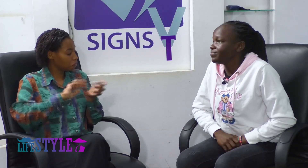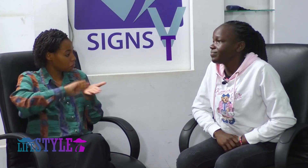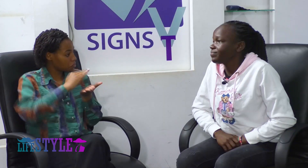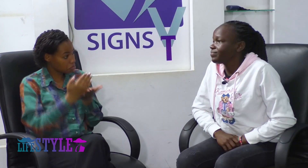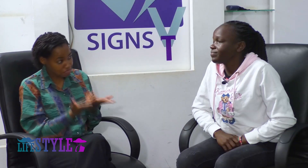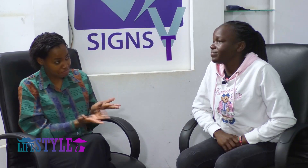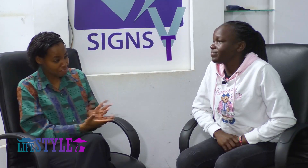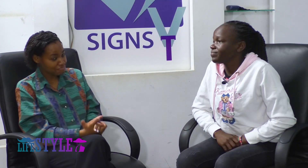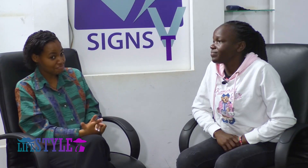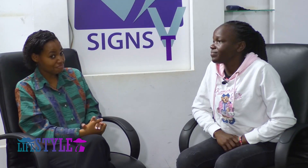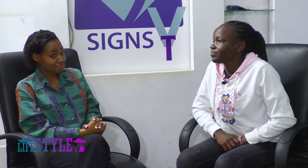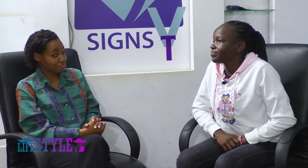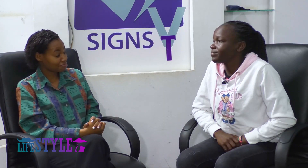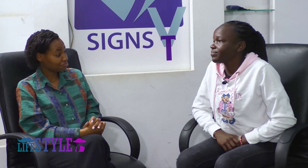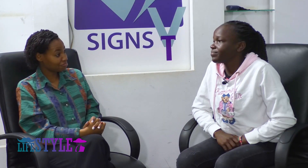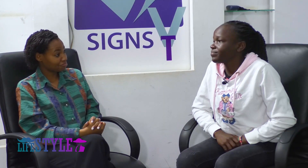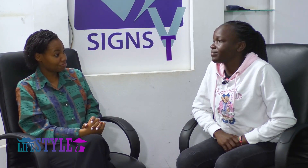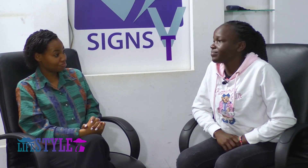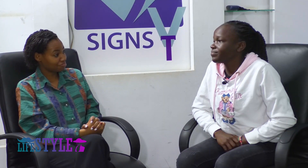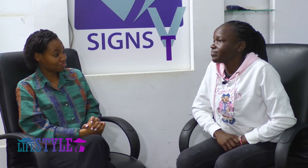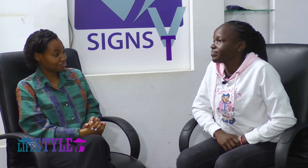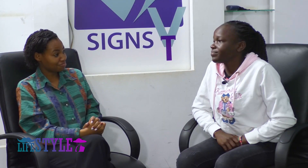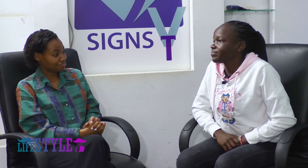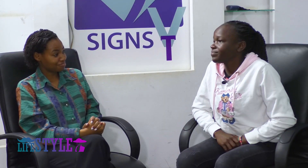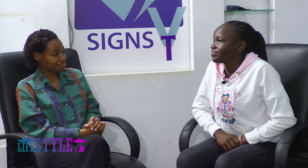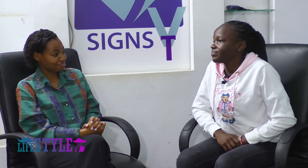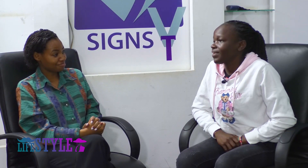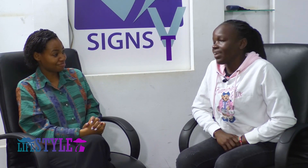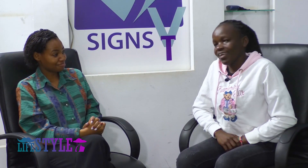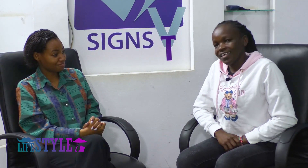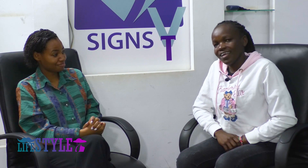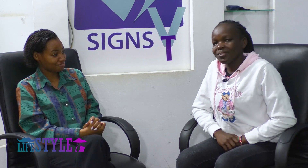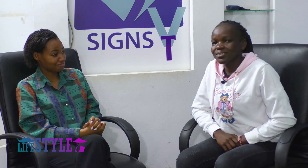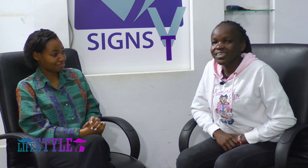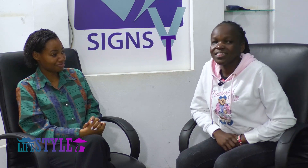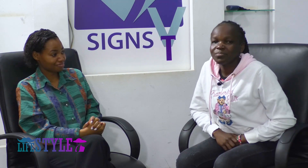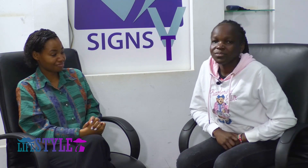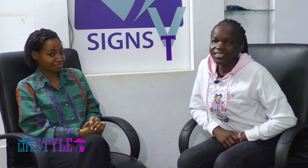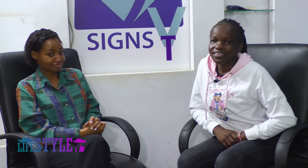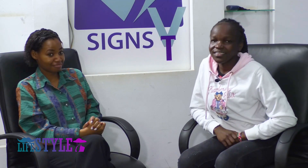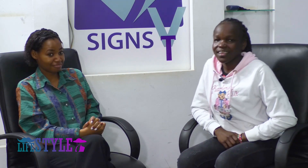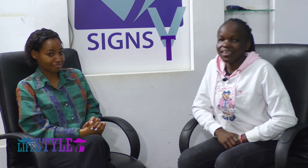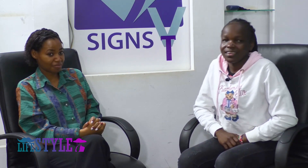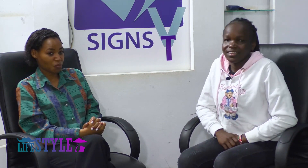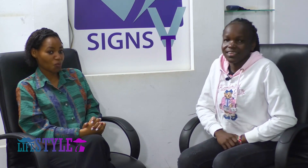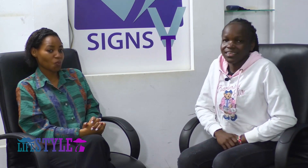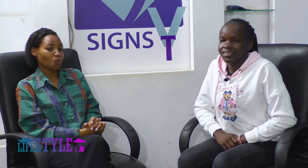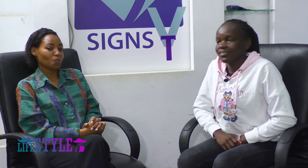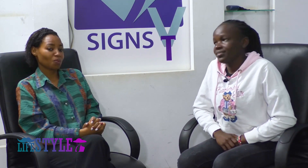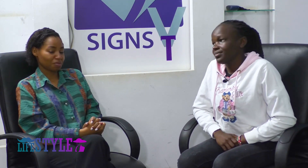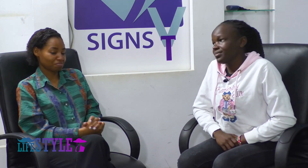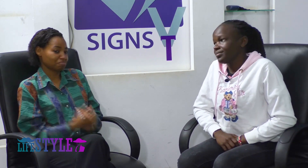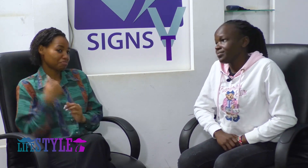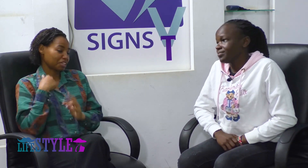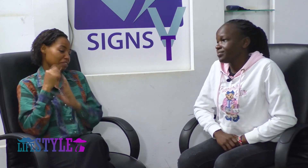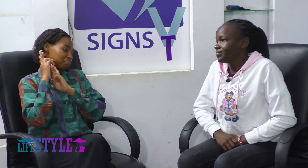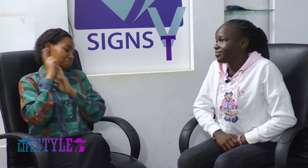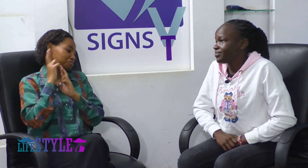So have you started that process of looking for sponsors? I'm still in the process.